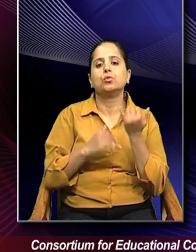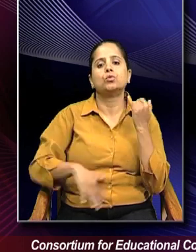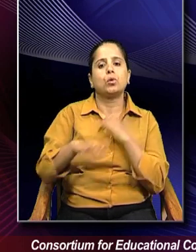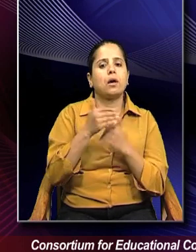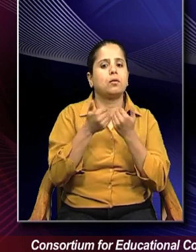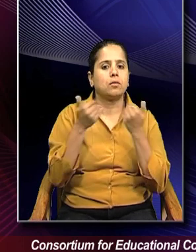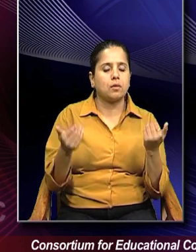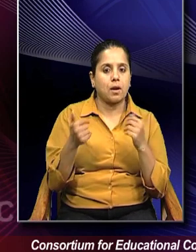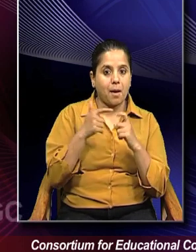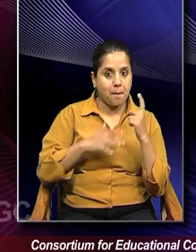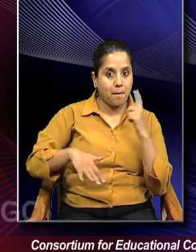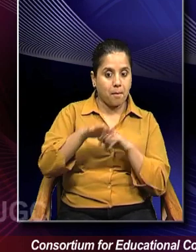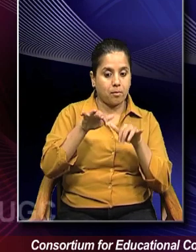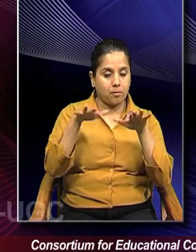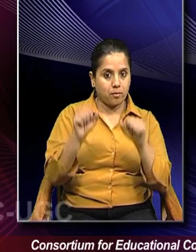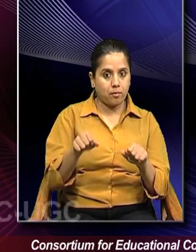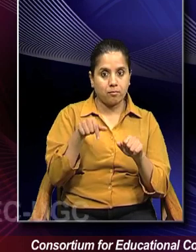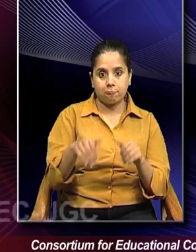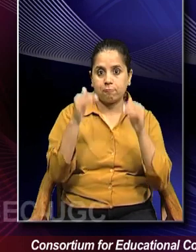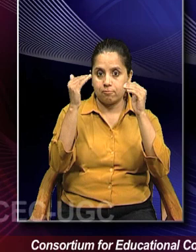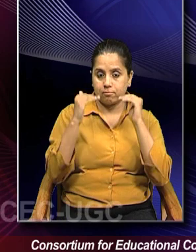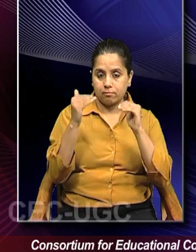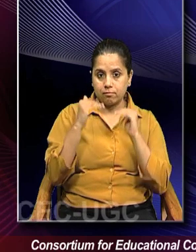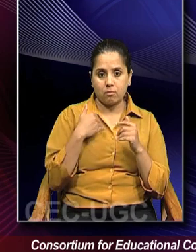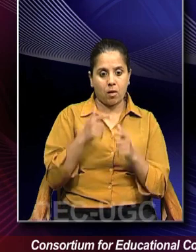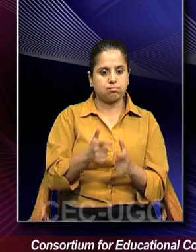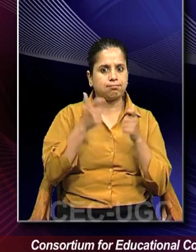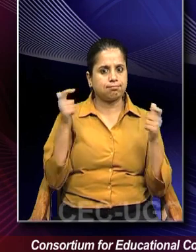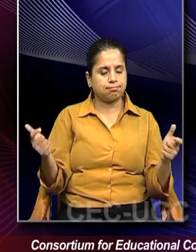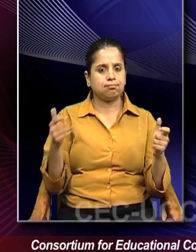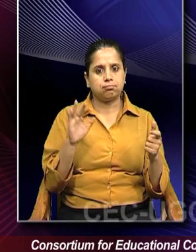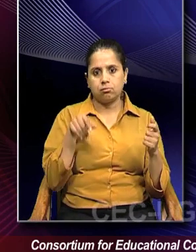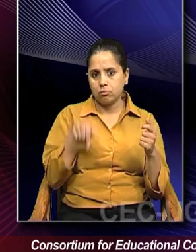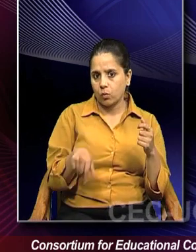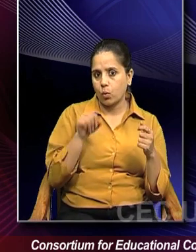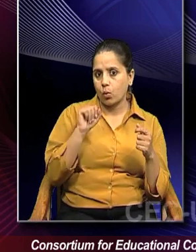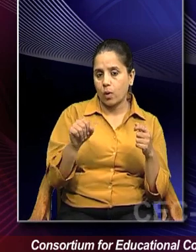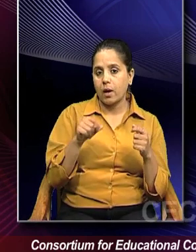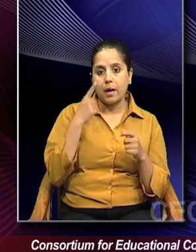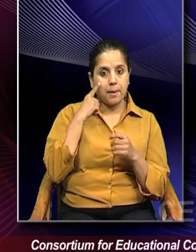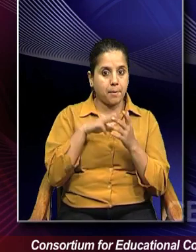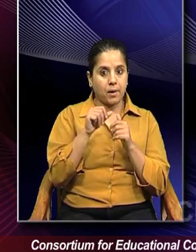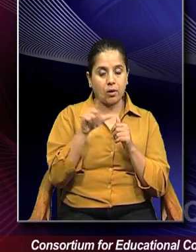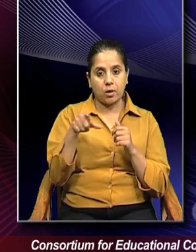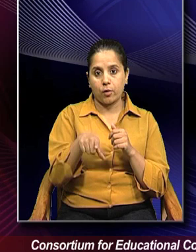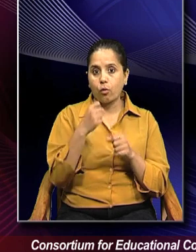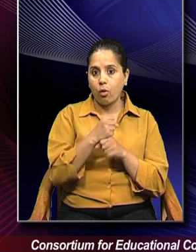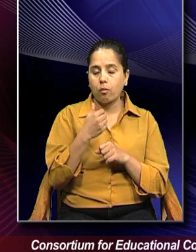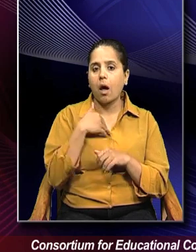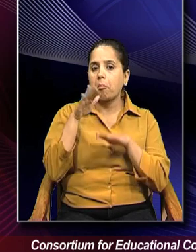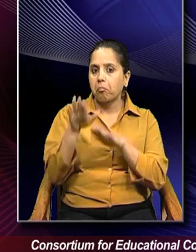An empire is a hierarchical system between an imperial government and